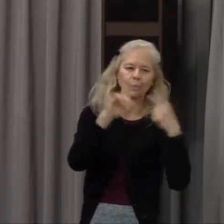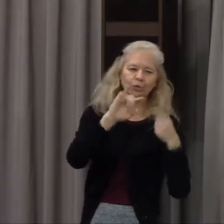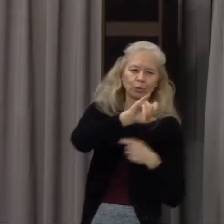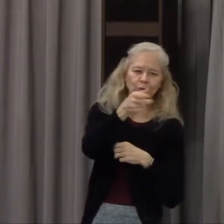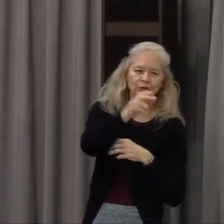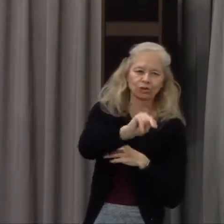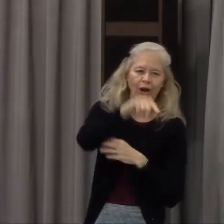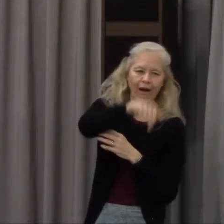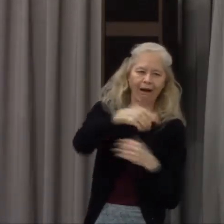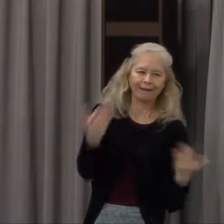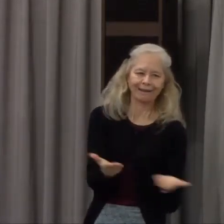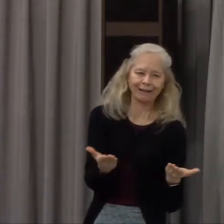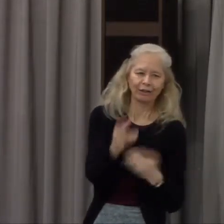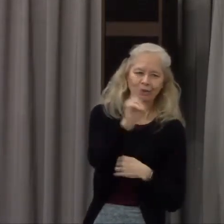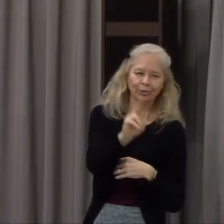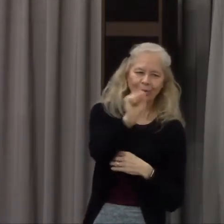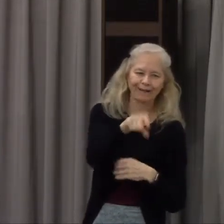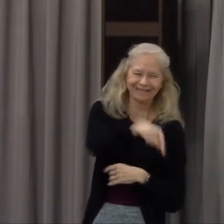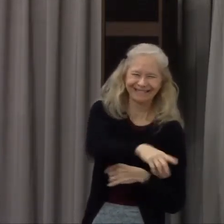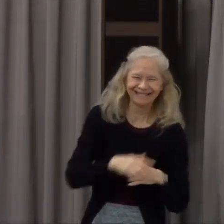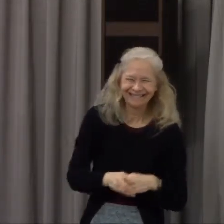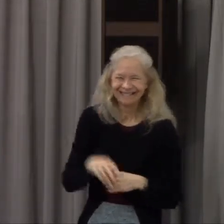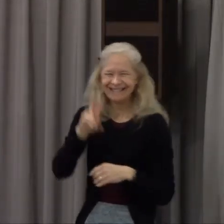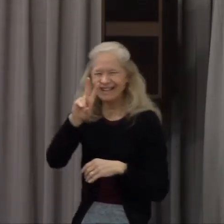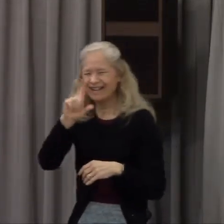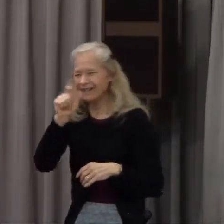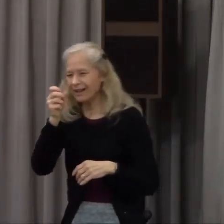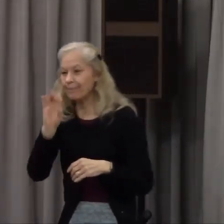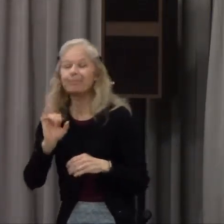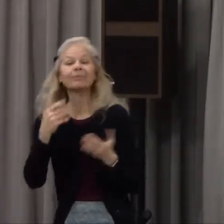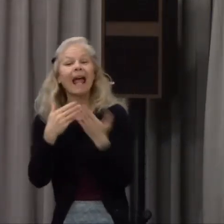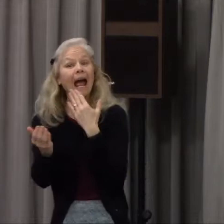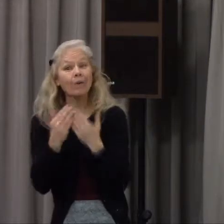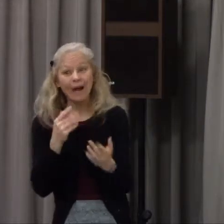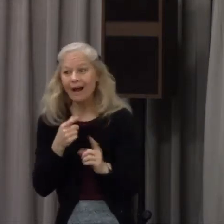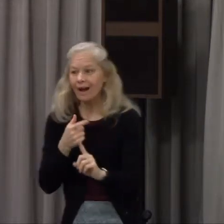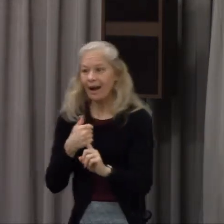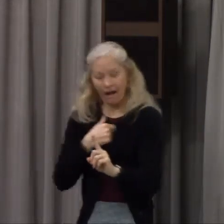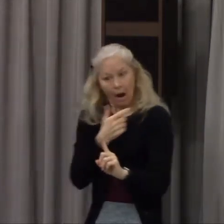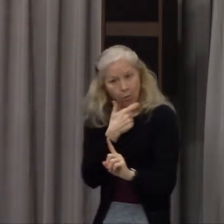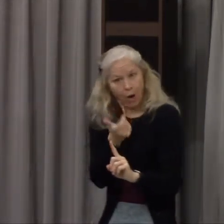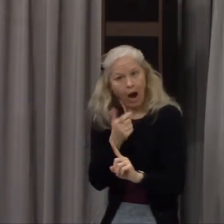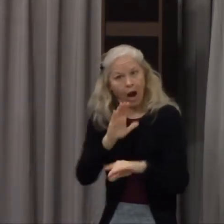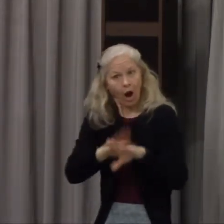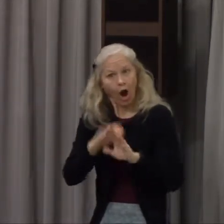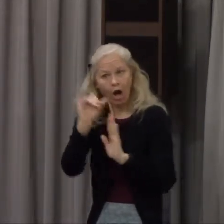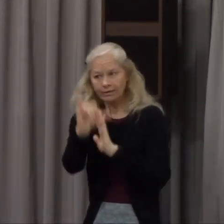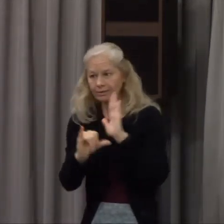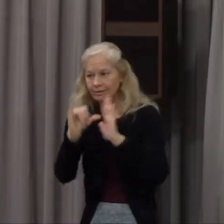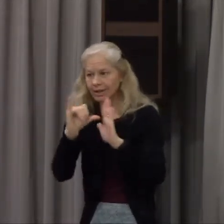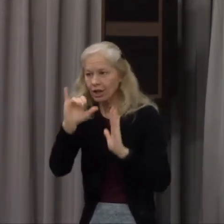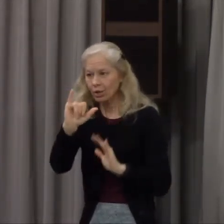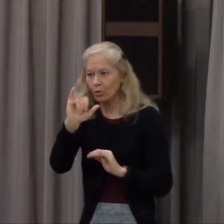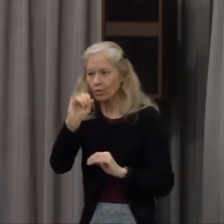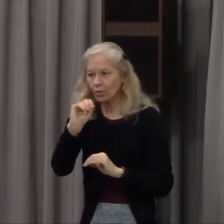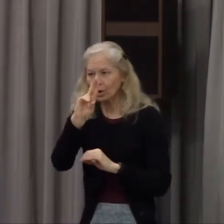came to the hospital with a knife in his back. I actually saw a YouTube on this. He was stabbed in the middle of his